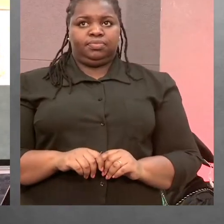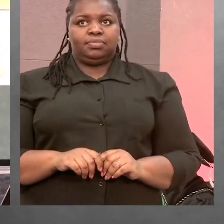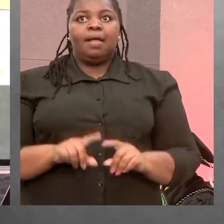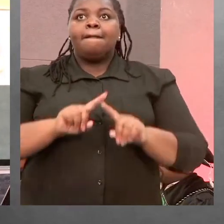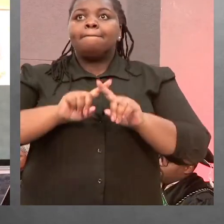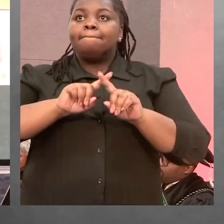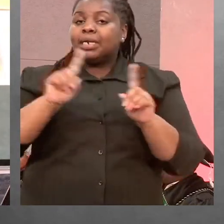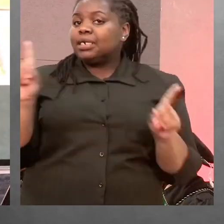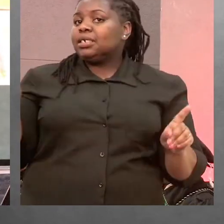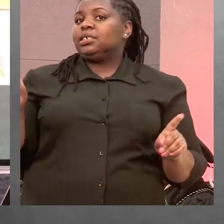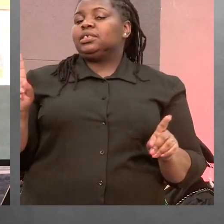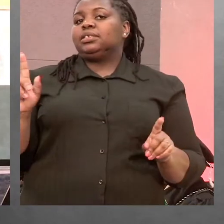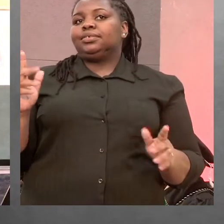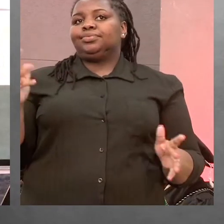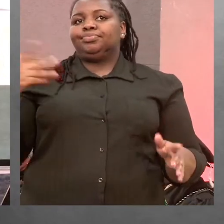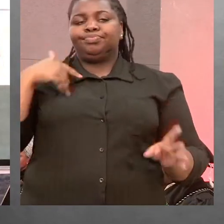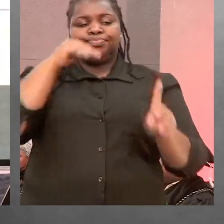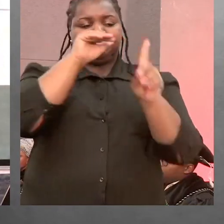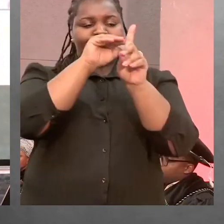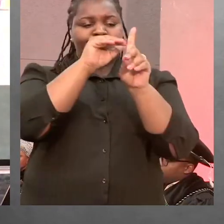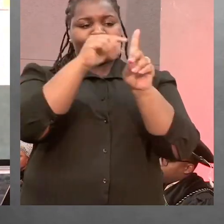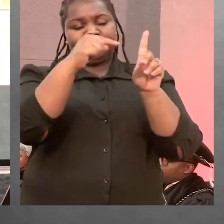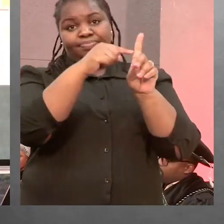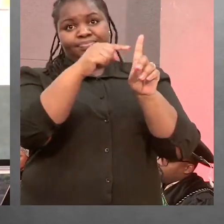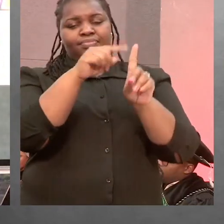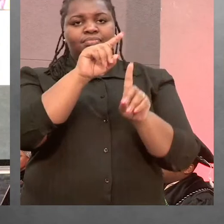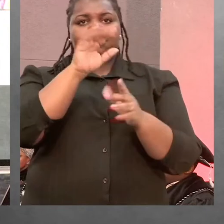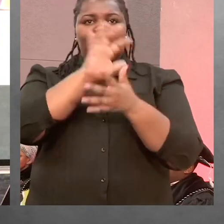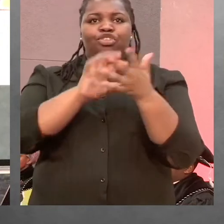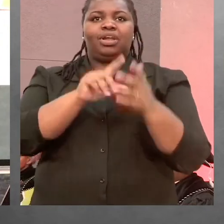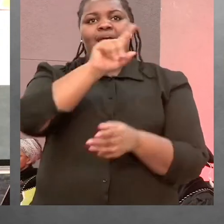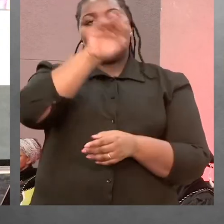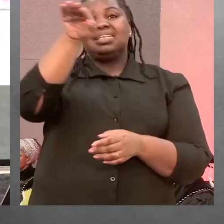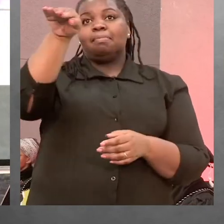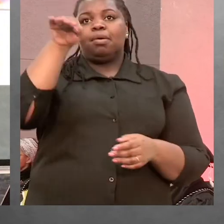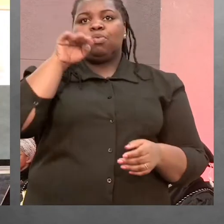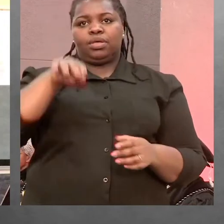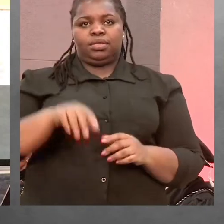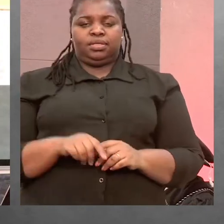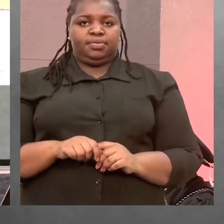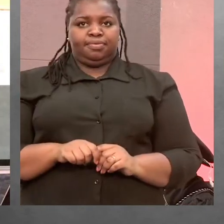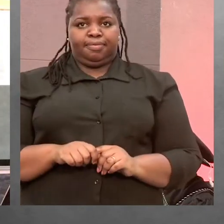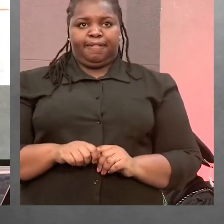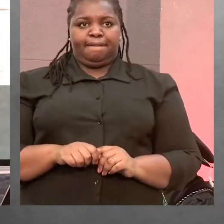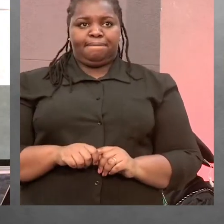But I want to remind you about the story of Zimbabwe.